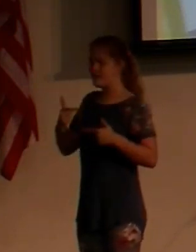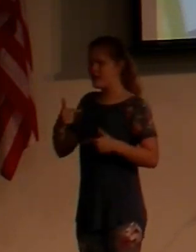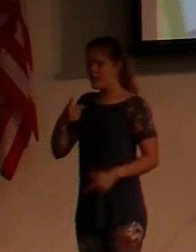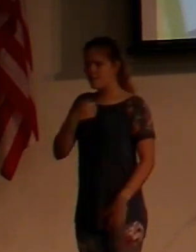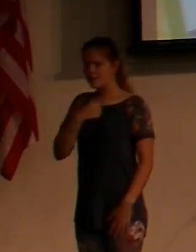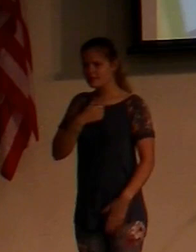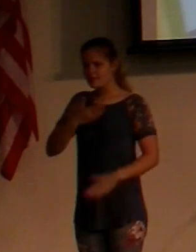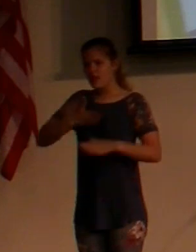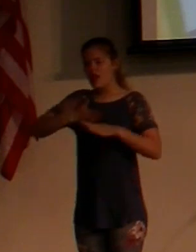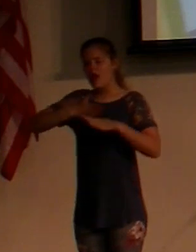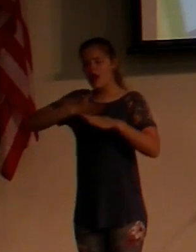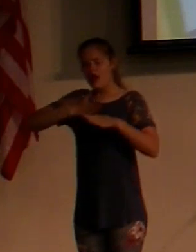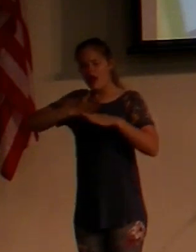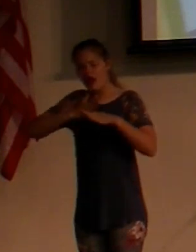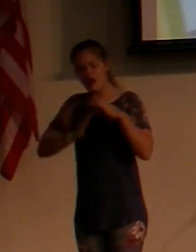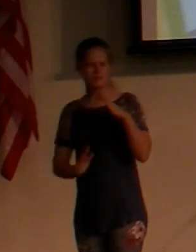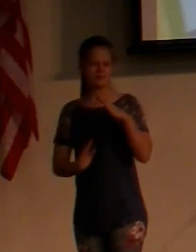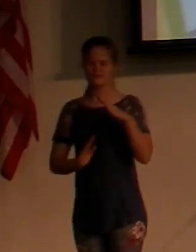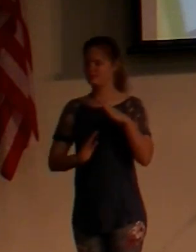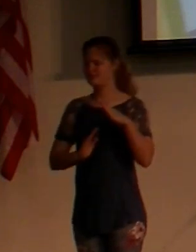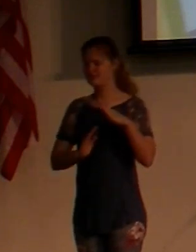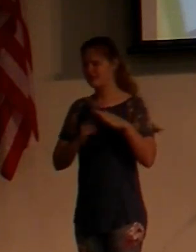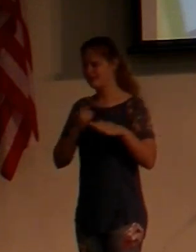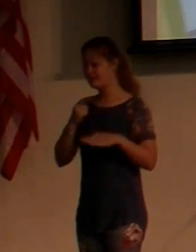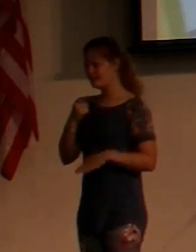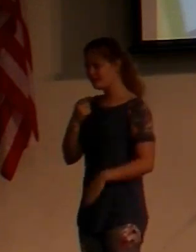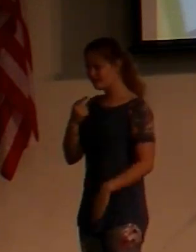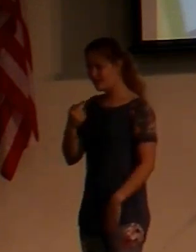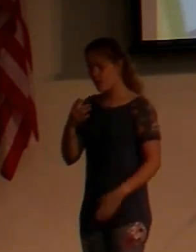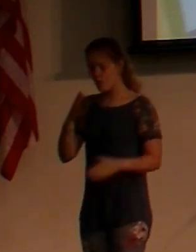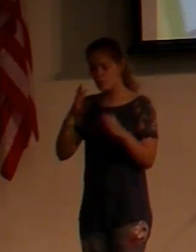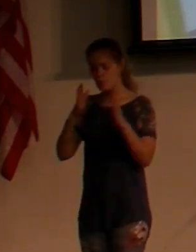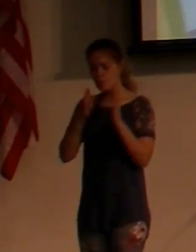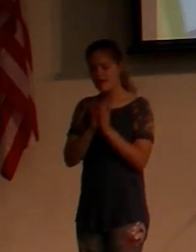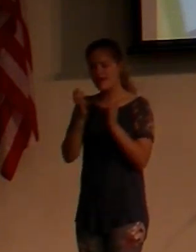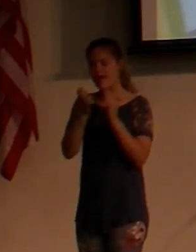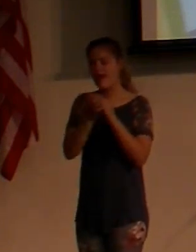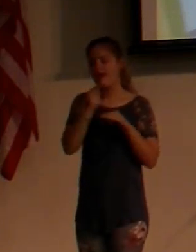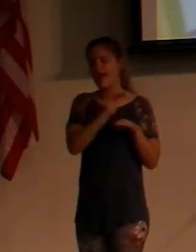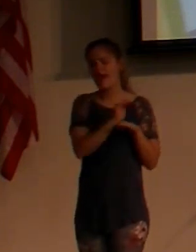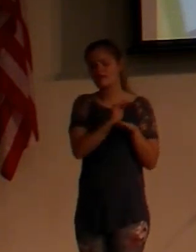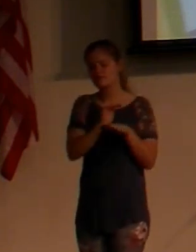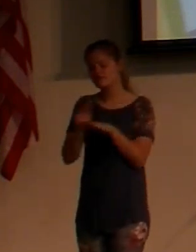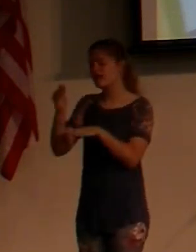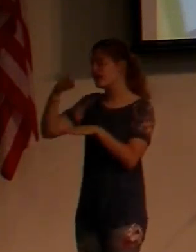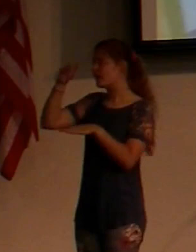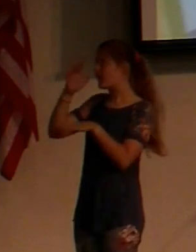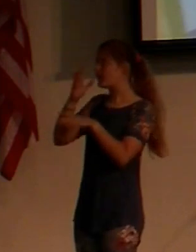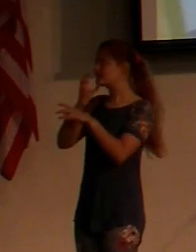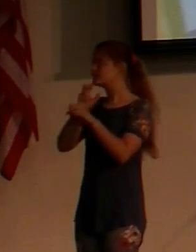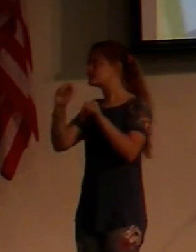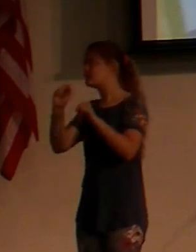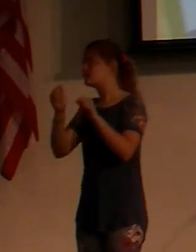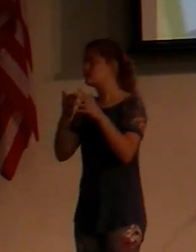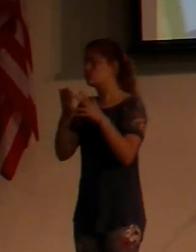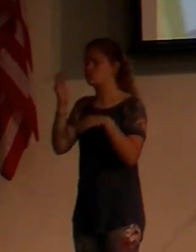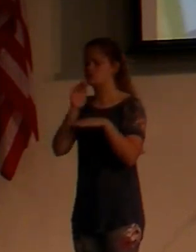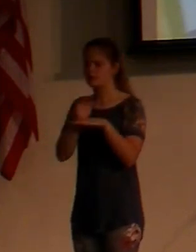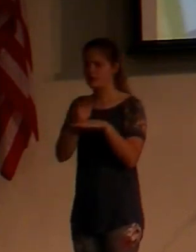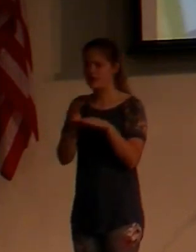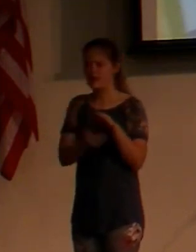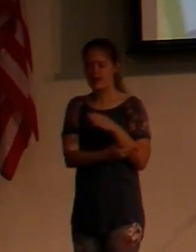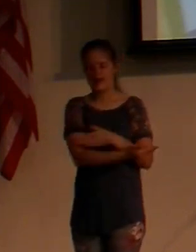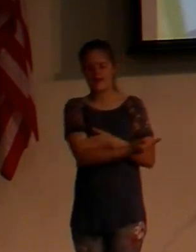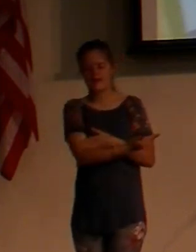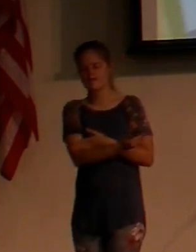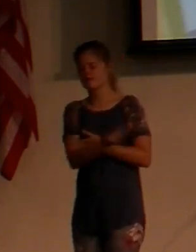belief. He said, I pray every night that God will keep me safe through the night. And I pray every morning that God will give